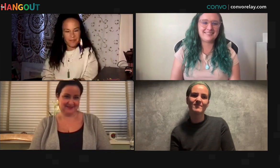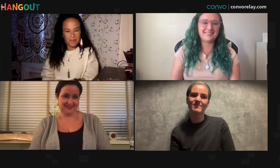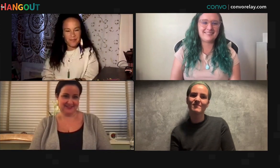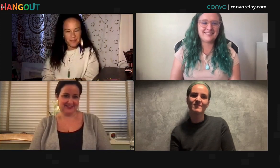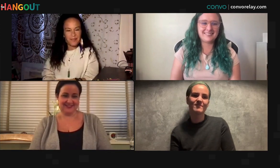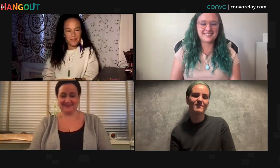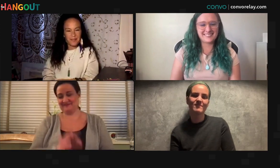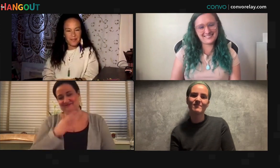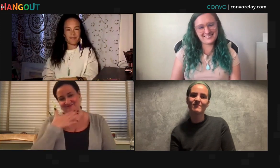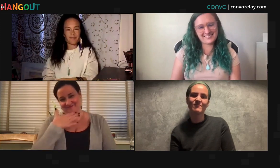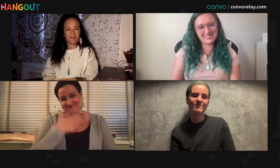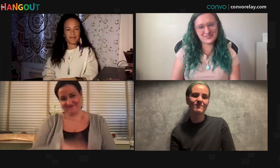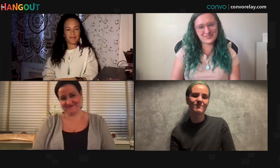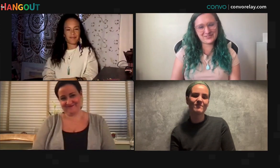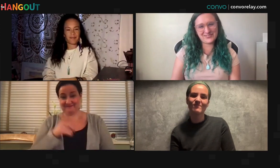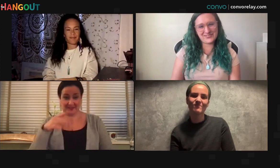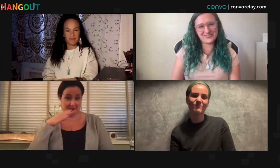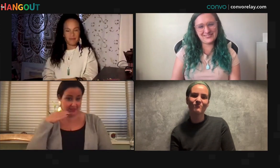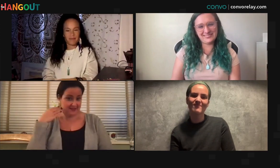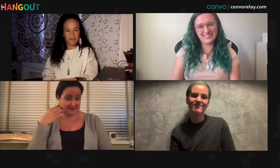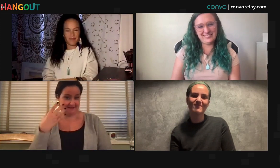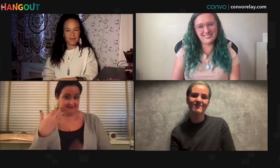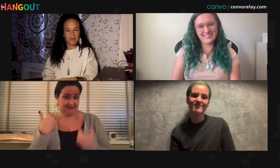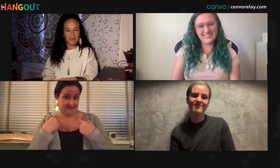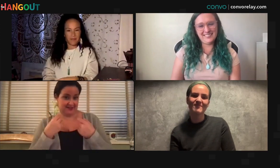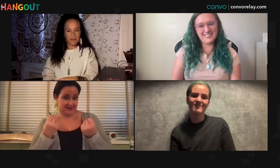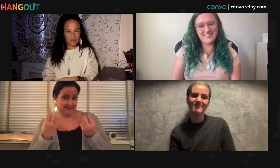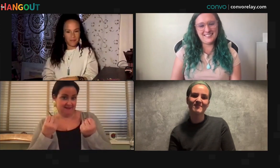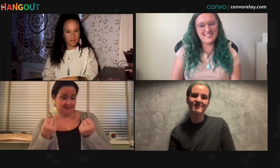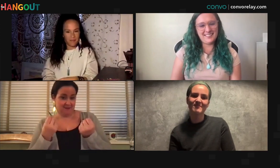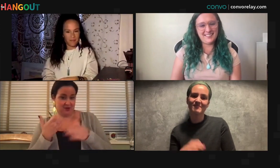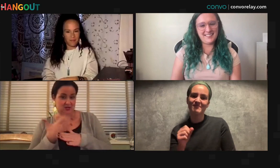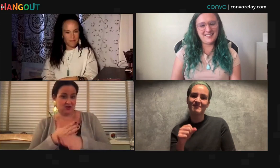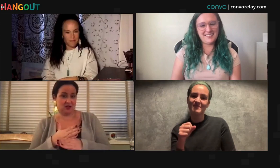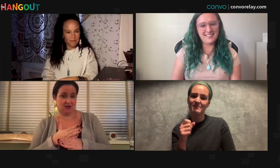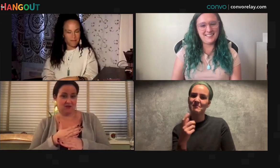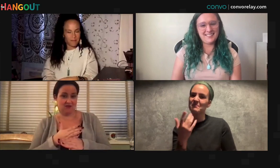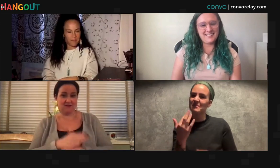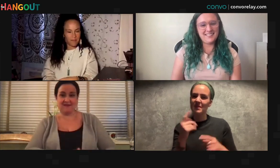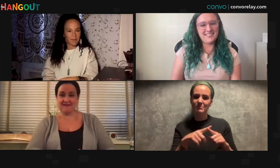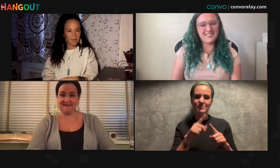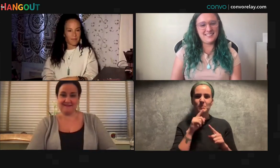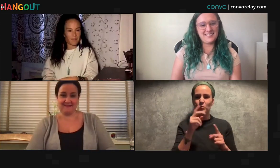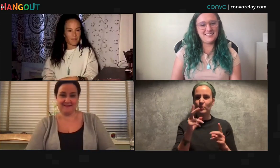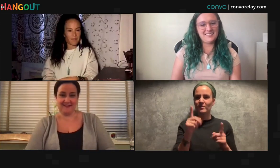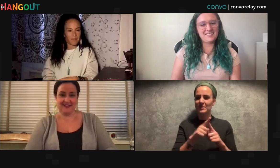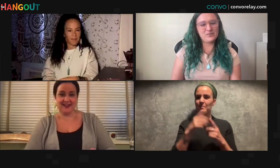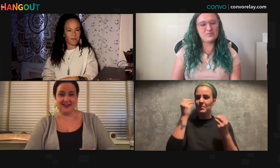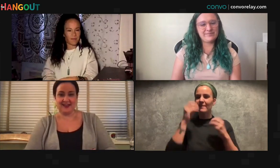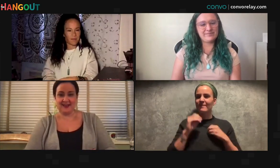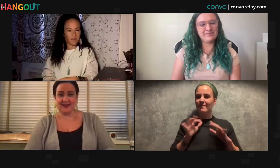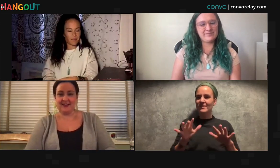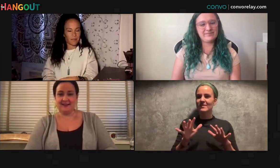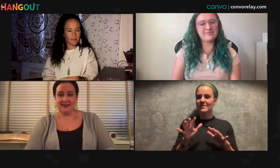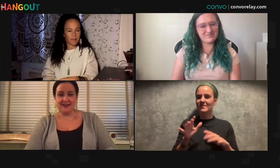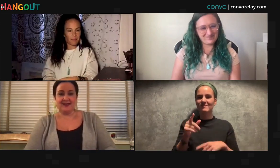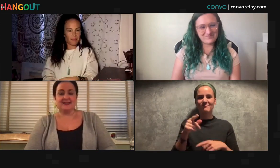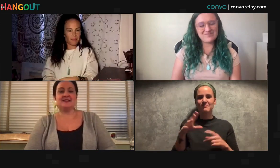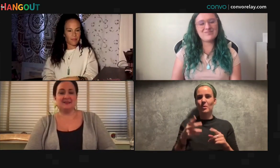this conversation, just like as we're having, it's shifting. Thank you. Belinda, do you have anything to share? This is